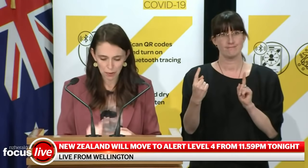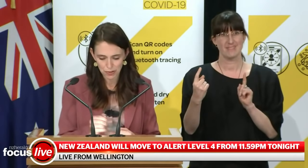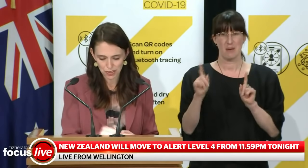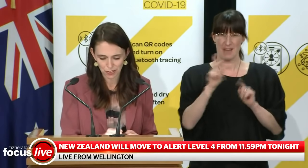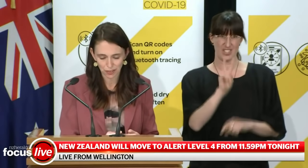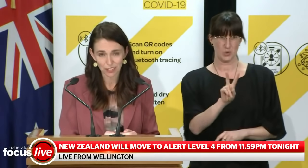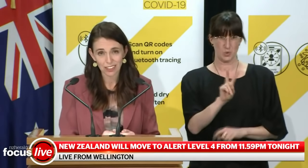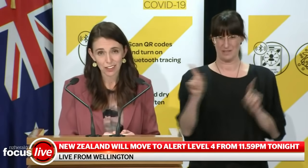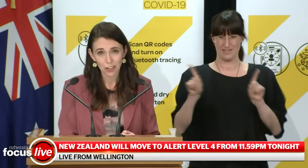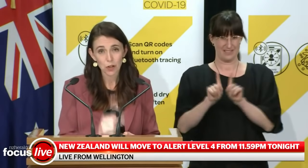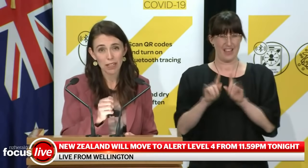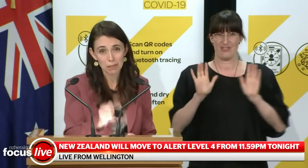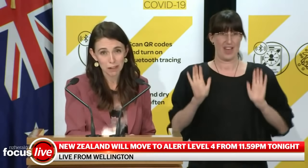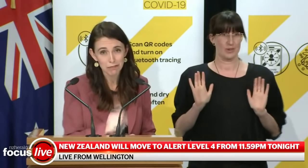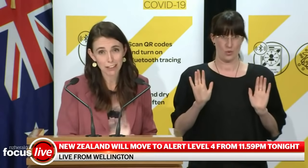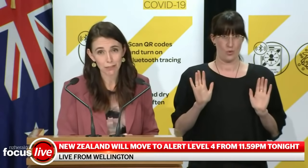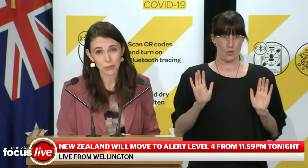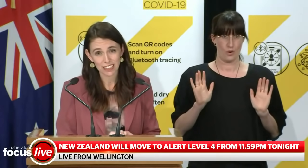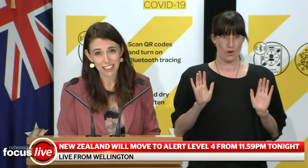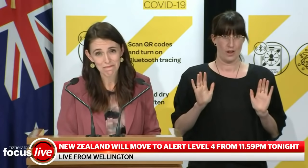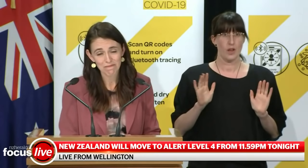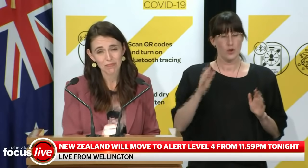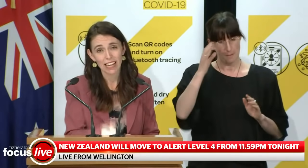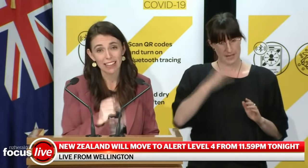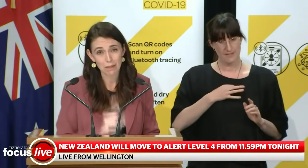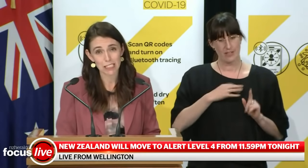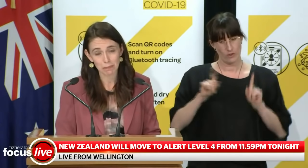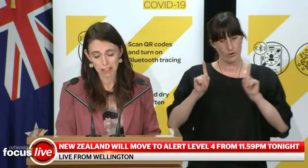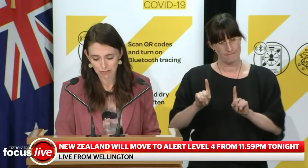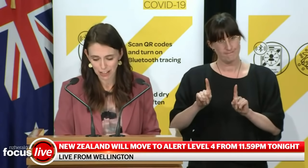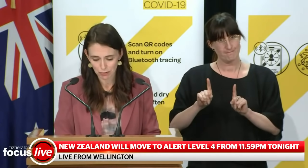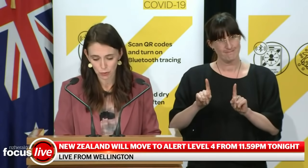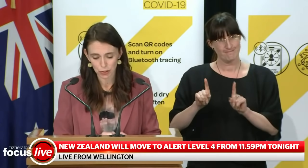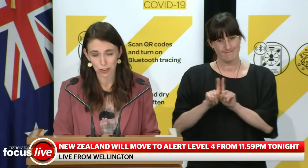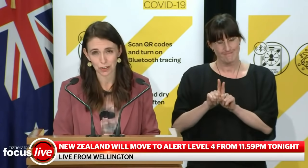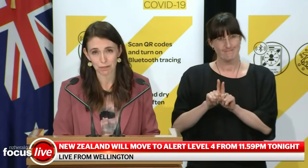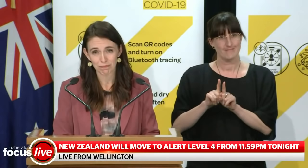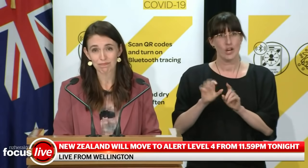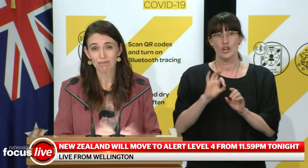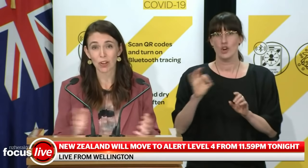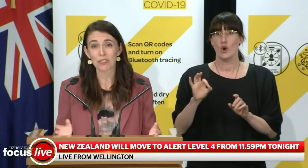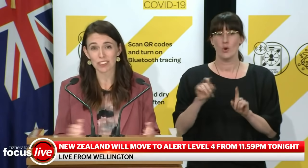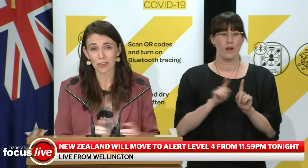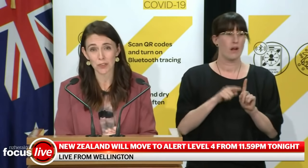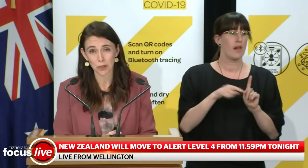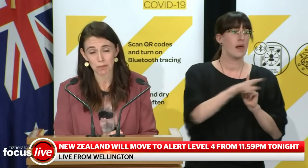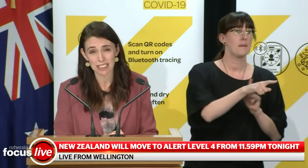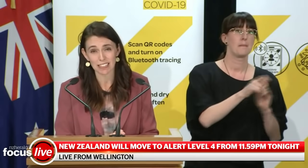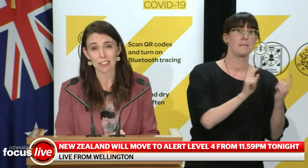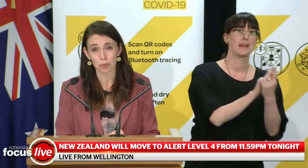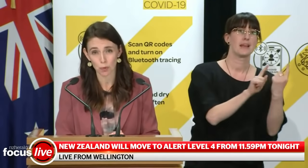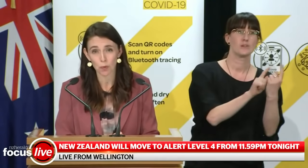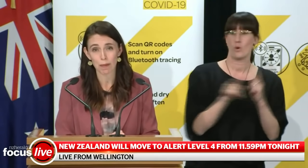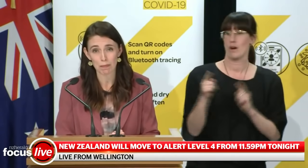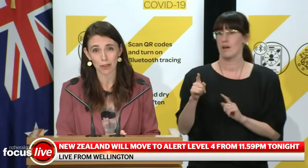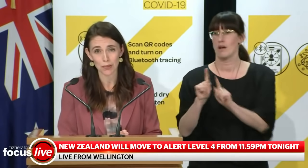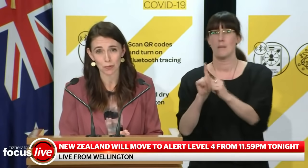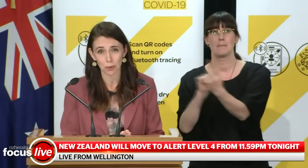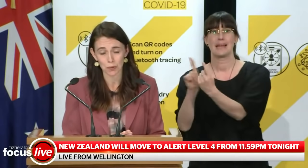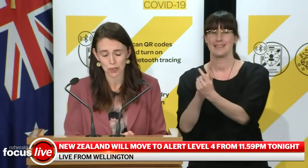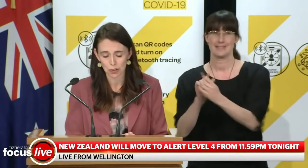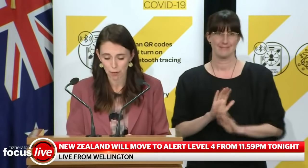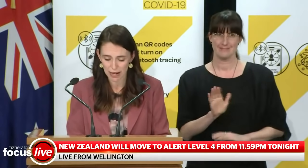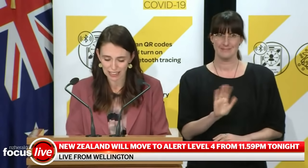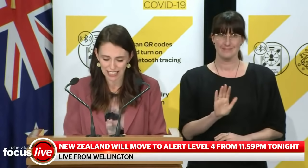and that person, though. You must be faithful to them, and they must be faithful to you. Those in those circumstances will remember